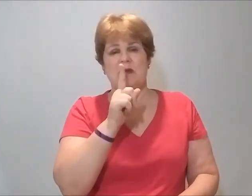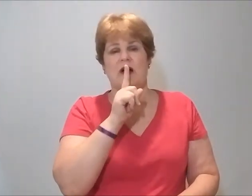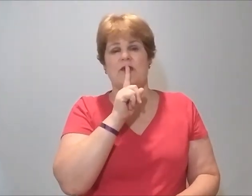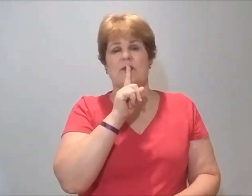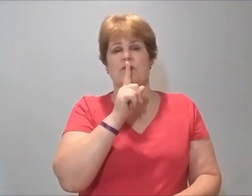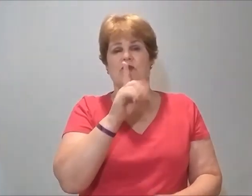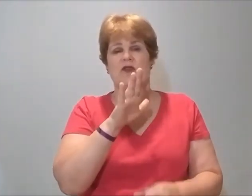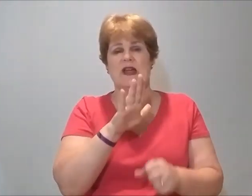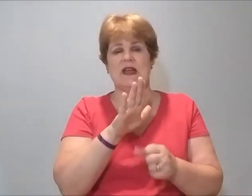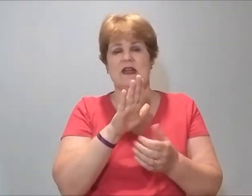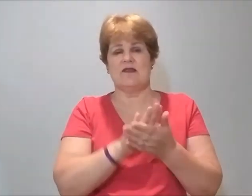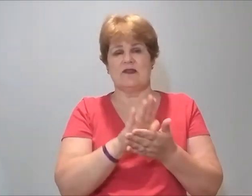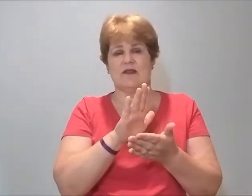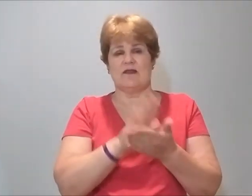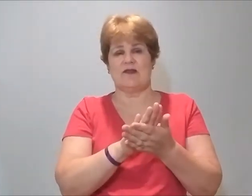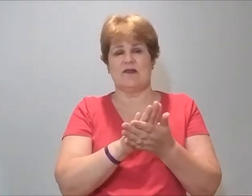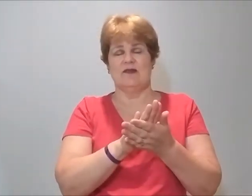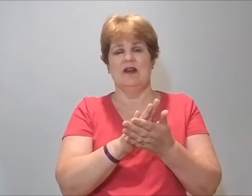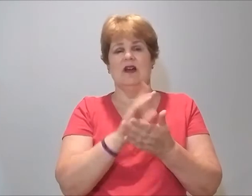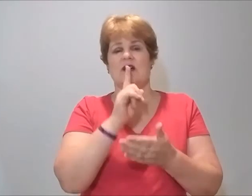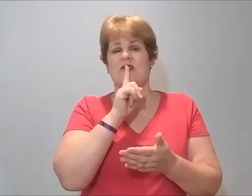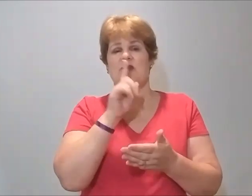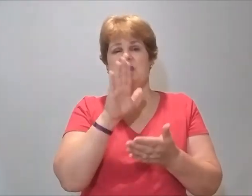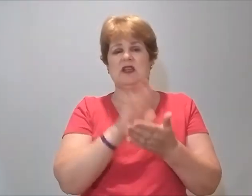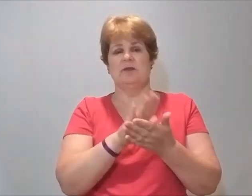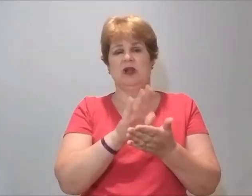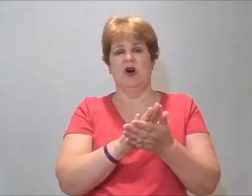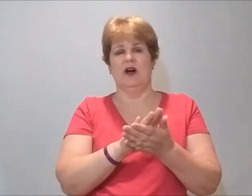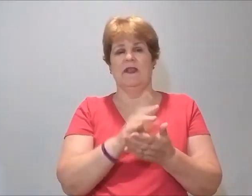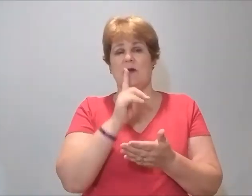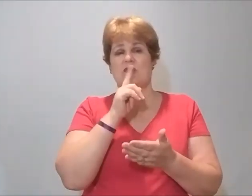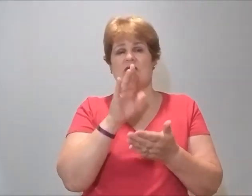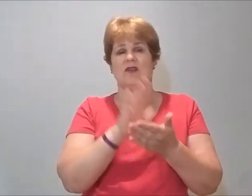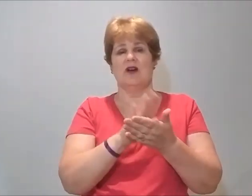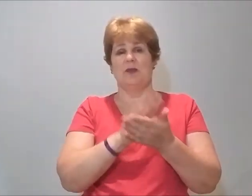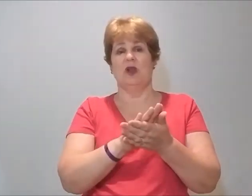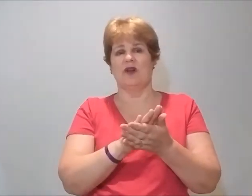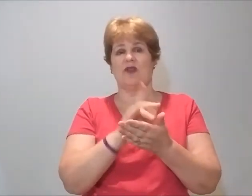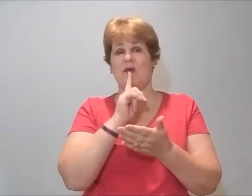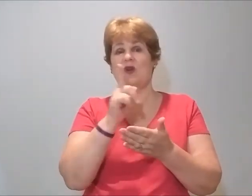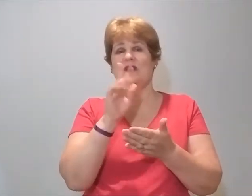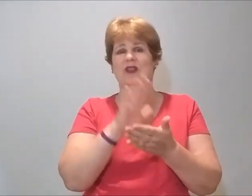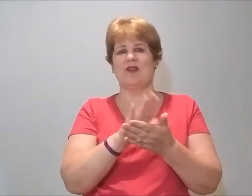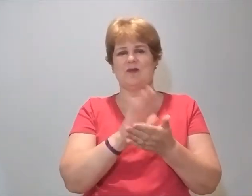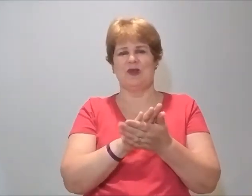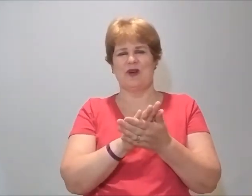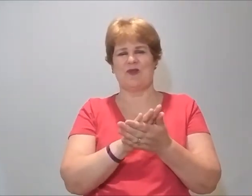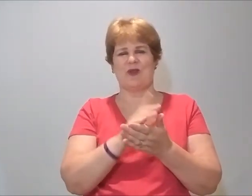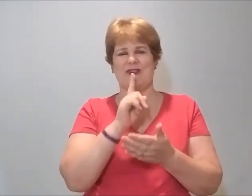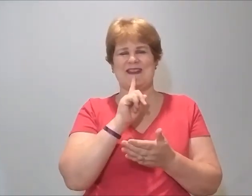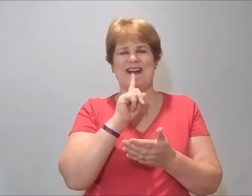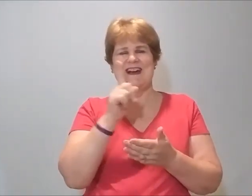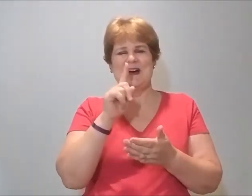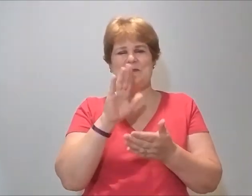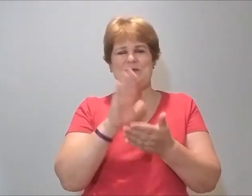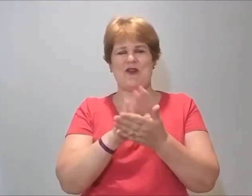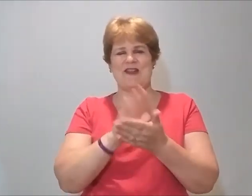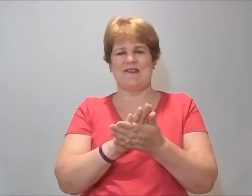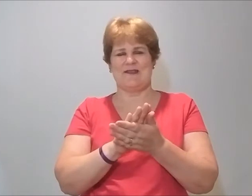mouth. Praises. Speak, applaud. That which is applause spoken that is applause worthy.